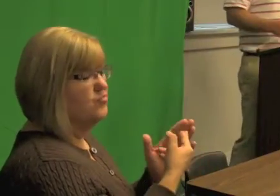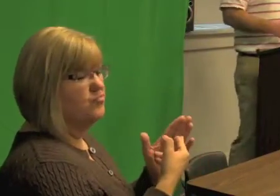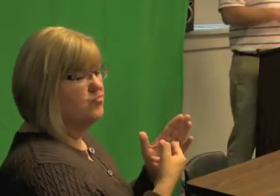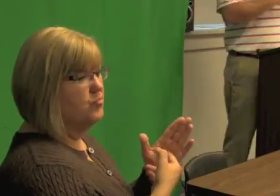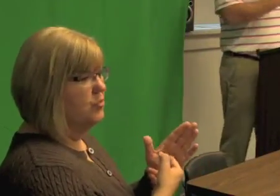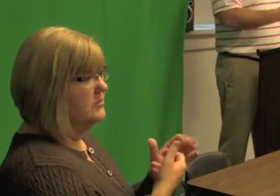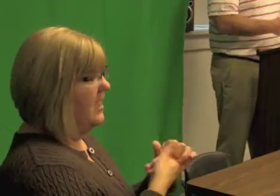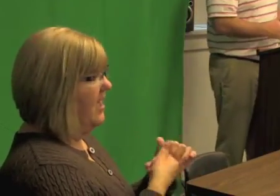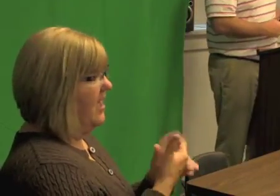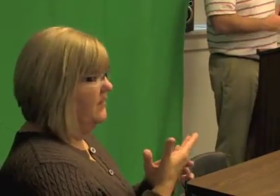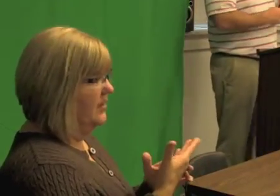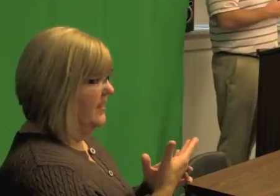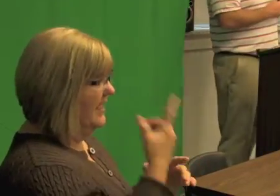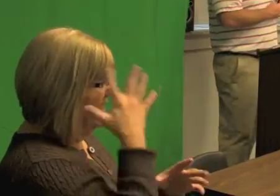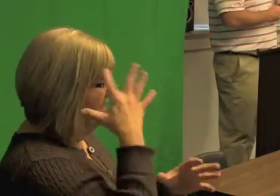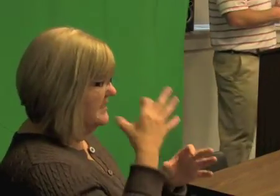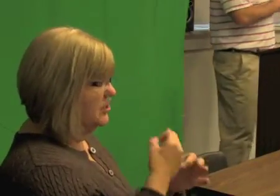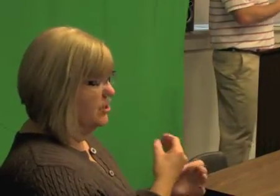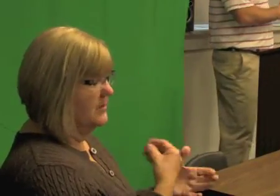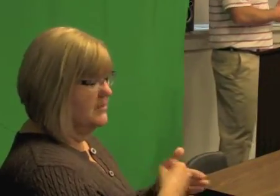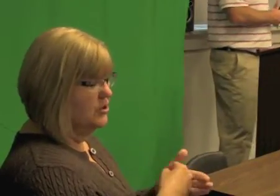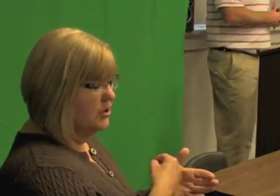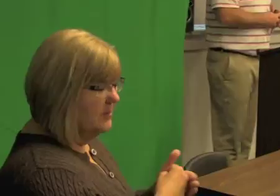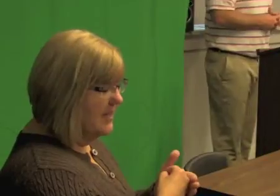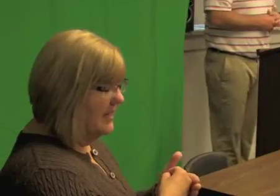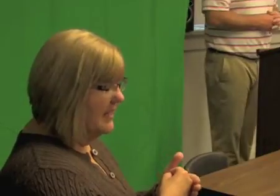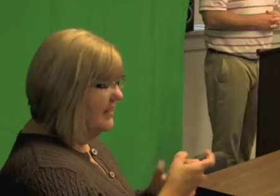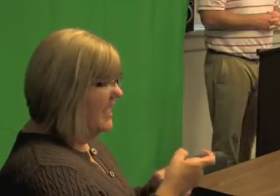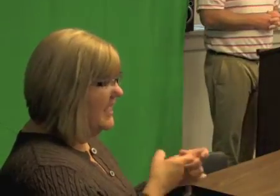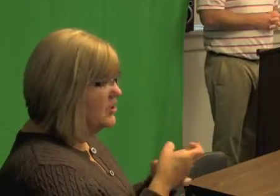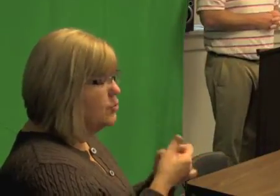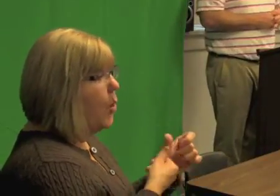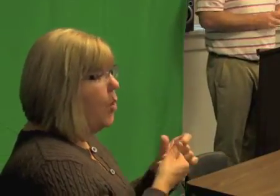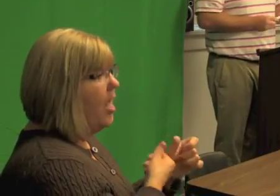hires employees, determines wages. They control everything.